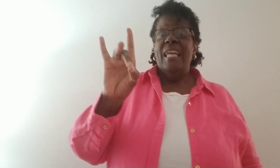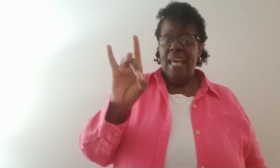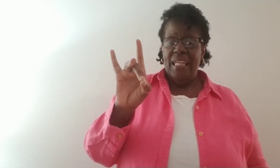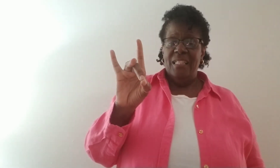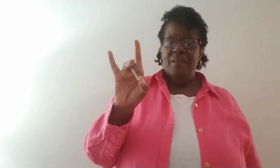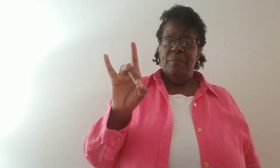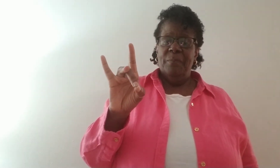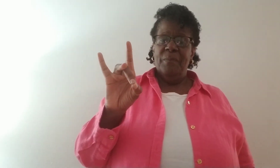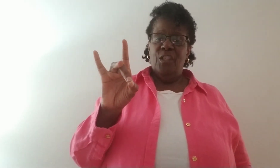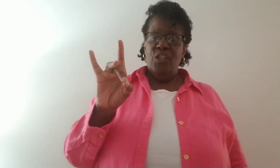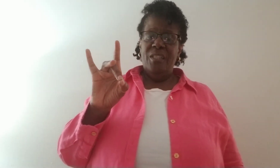137,508. Good job.